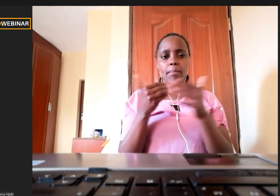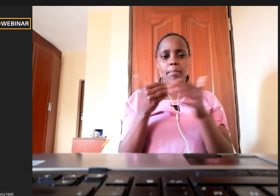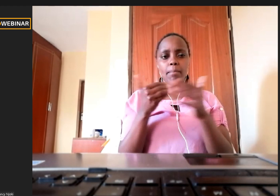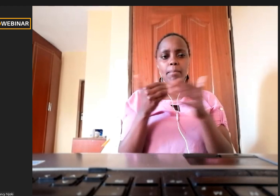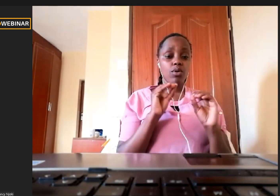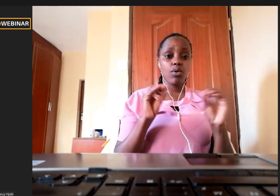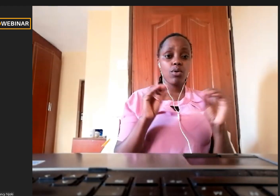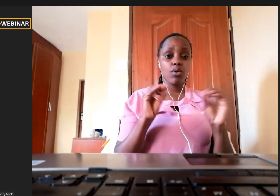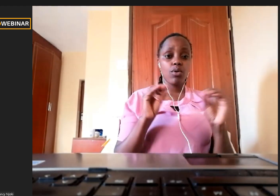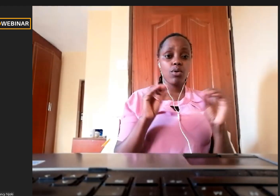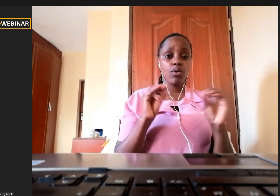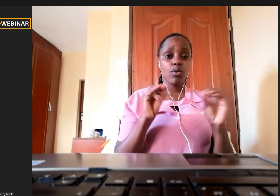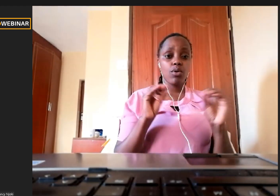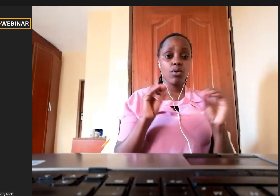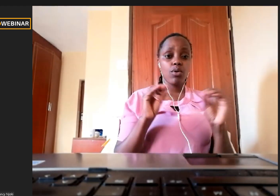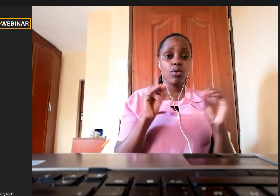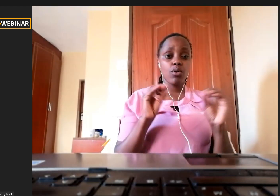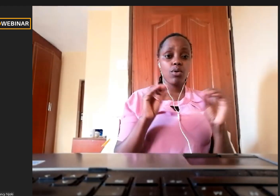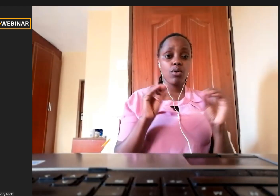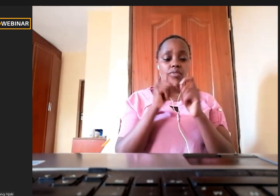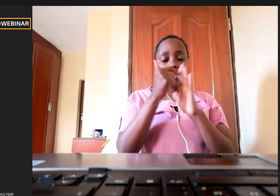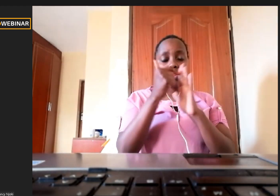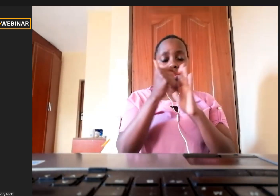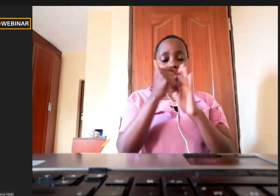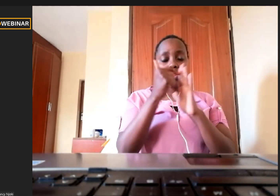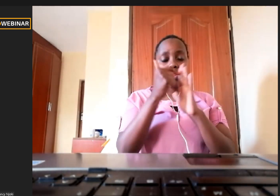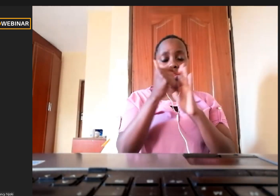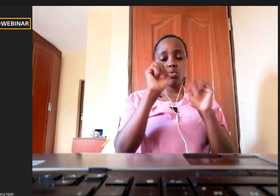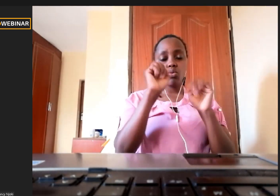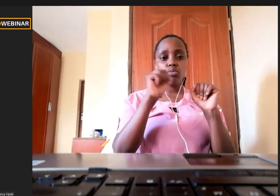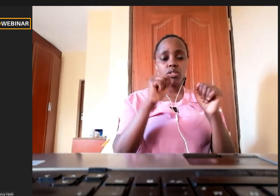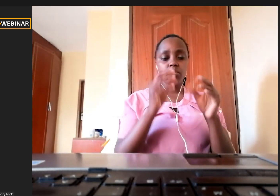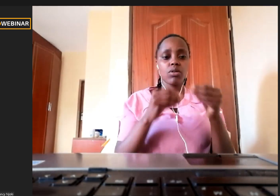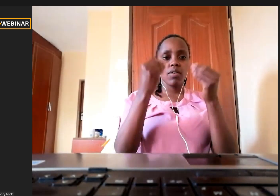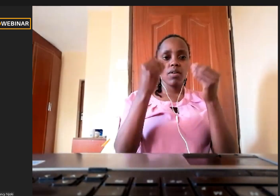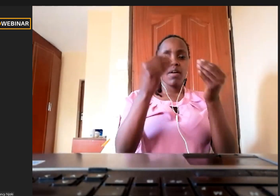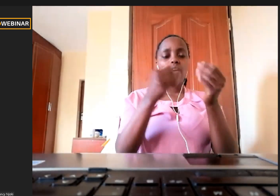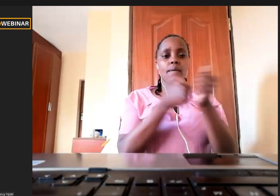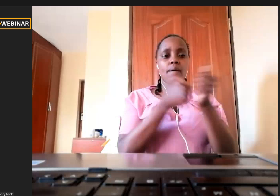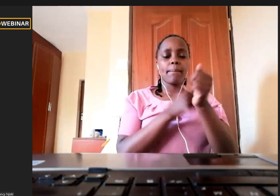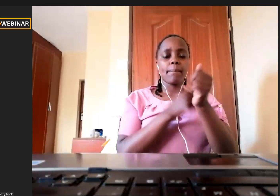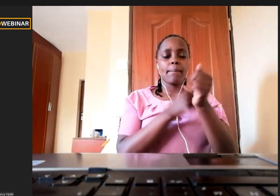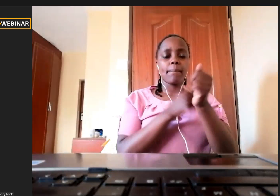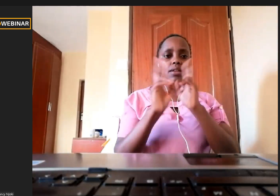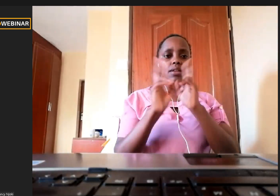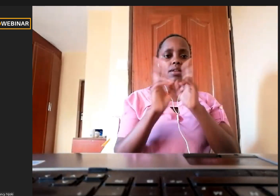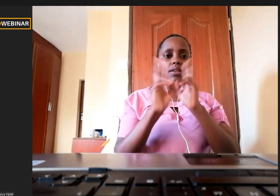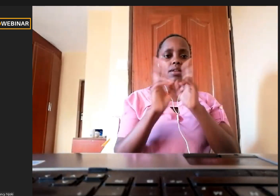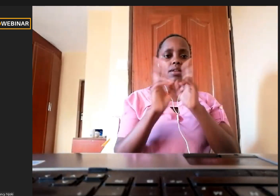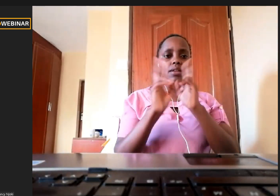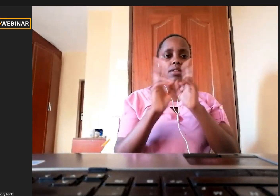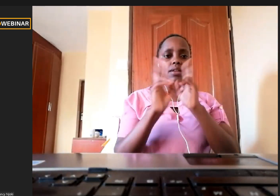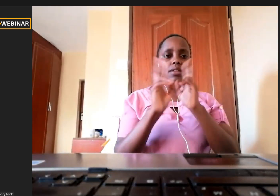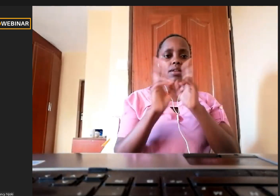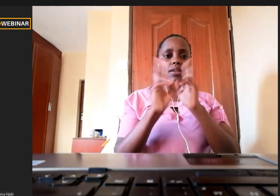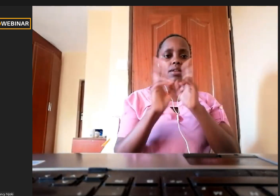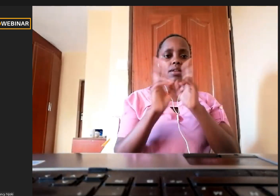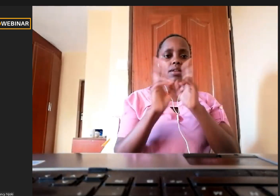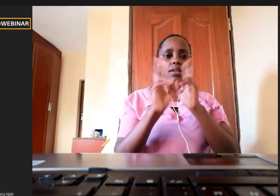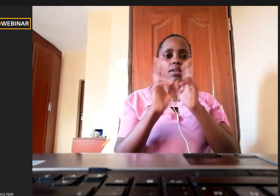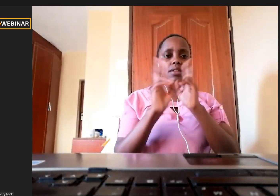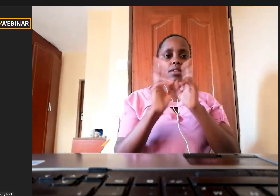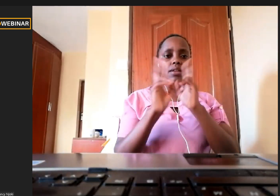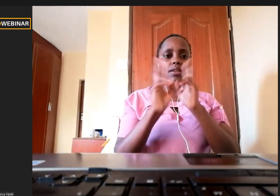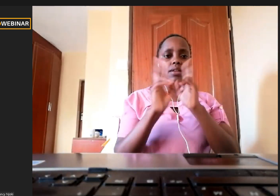have specifically listed CSOs that can actually submit complementary reports. We rather receive complementary